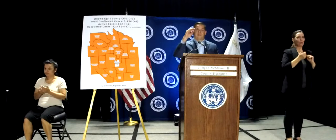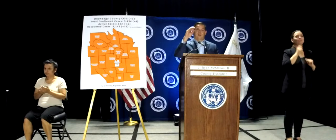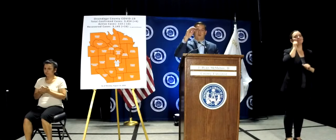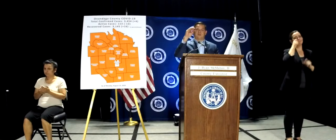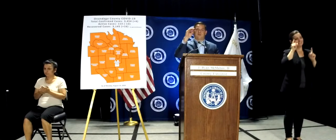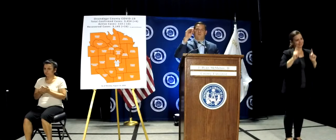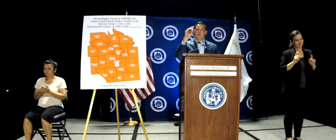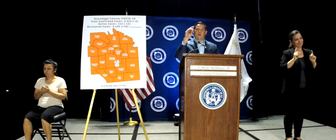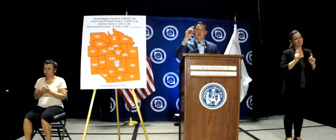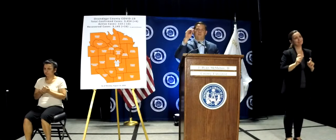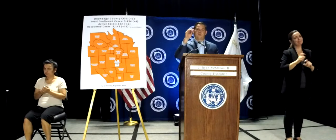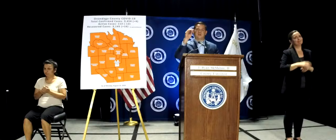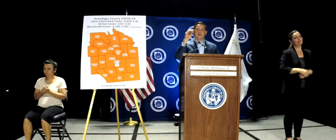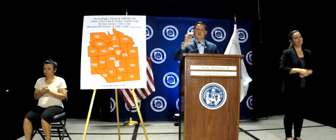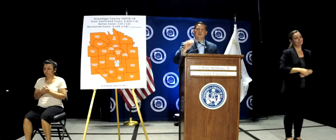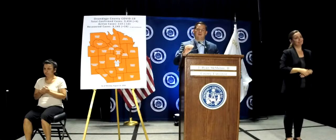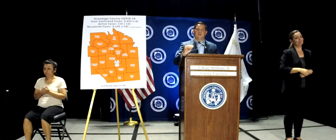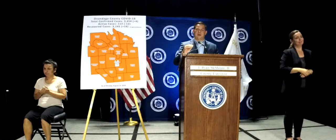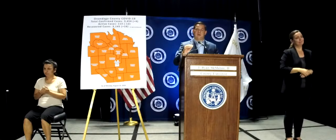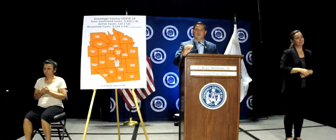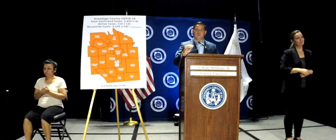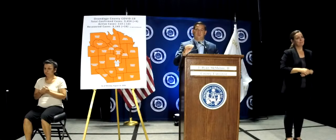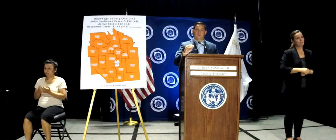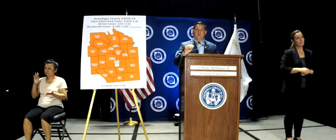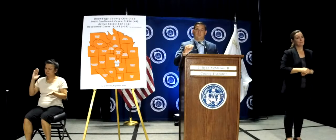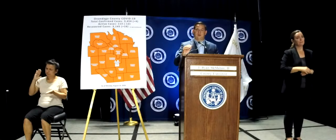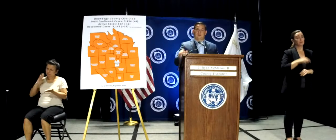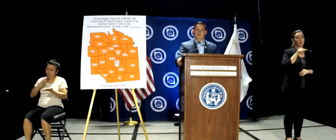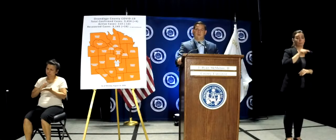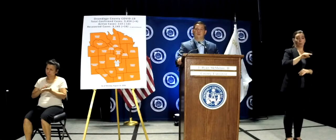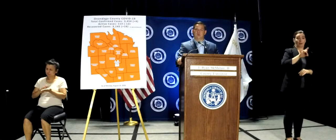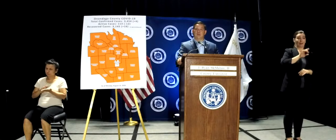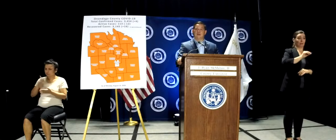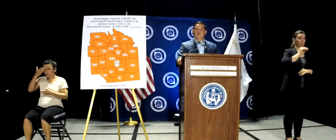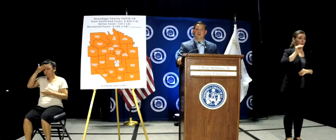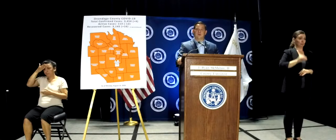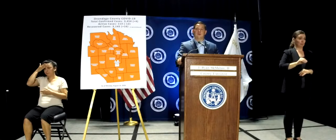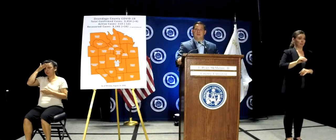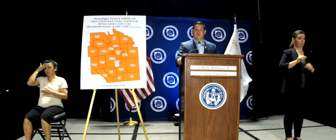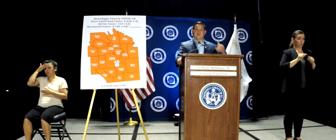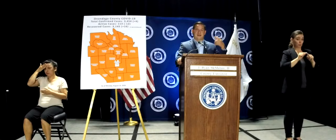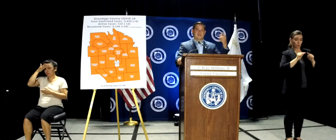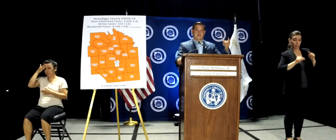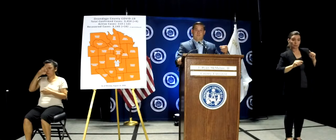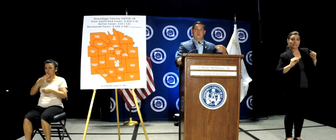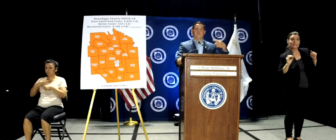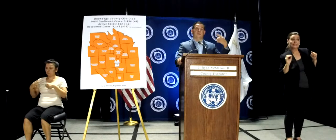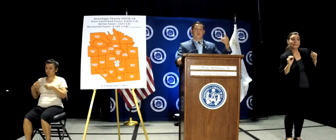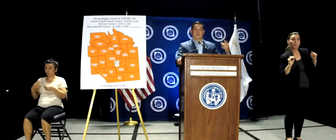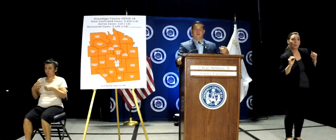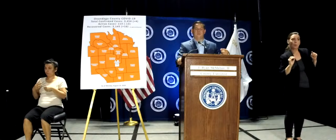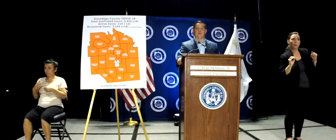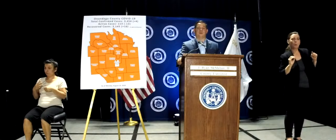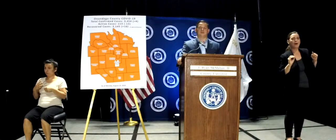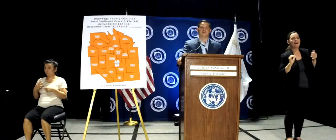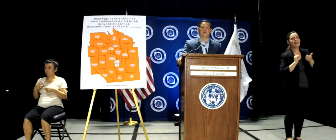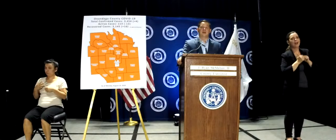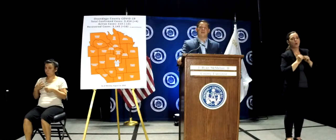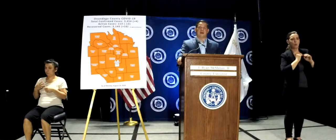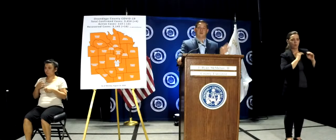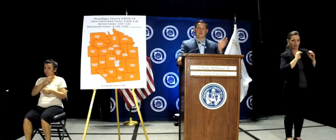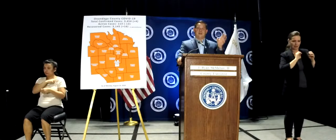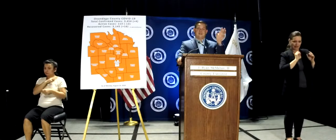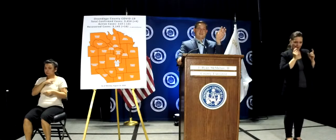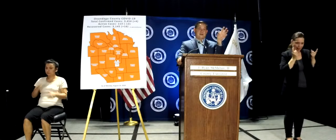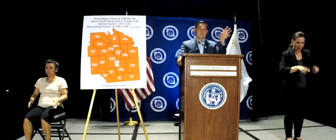drive down that risk from 0.8% down to as close as you can to zero is to test the people going into the buildings.